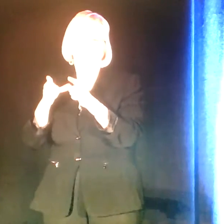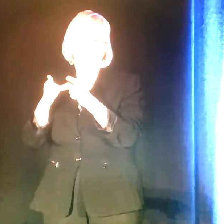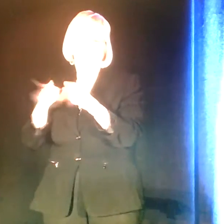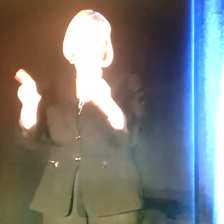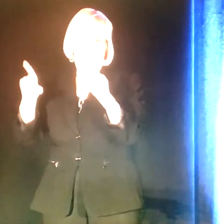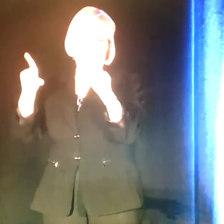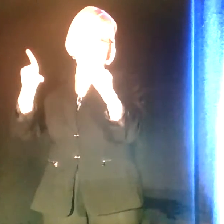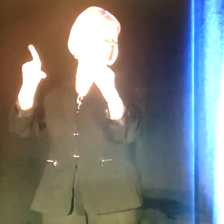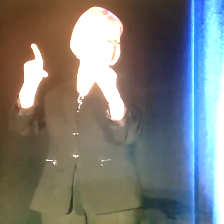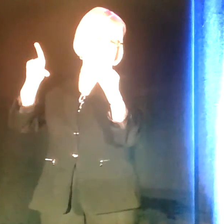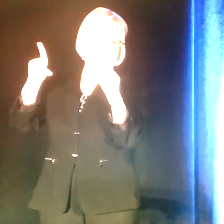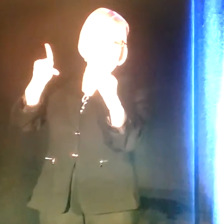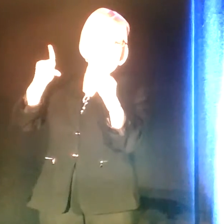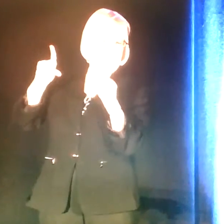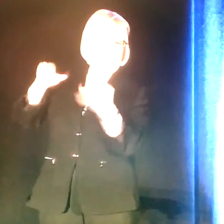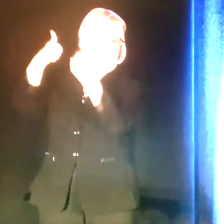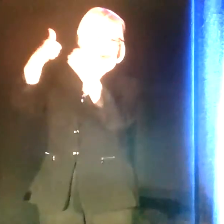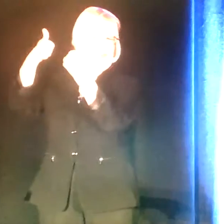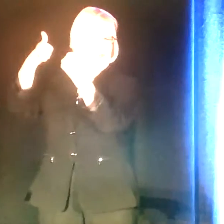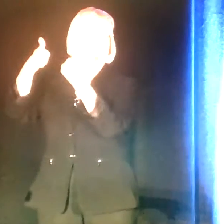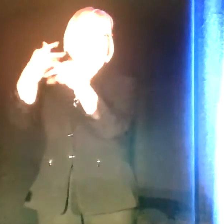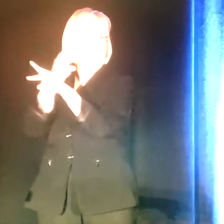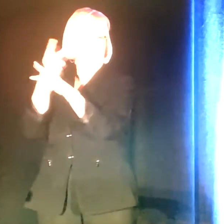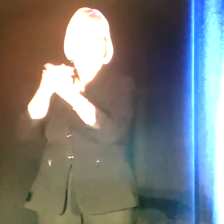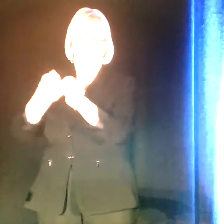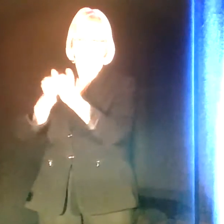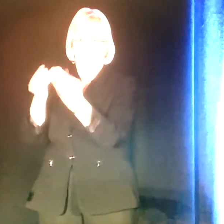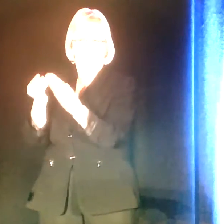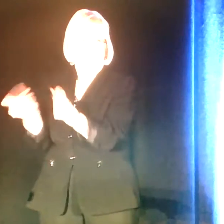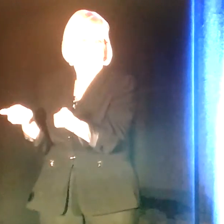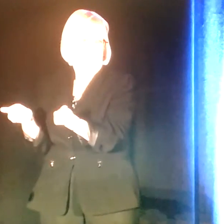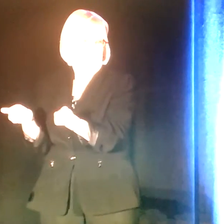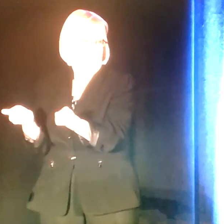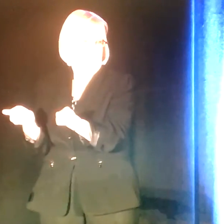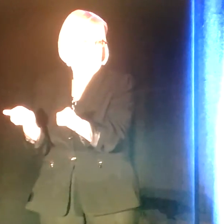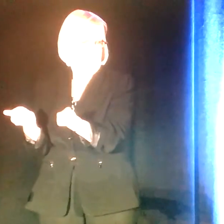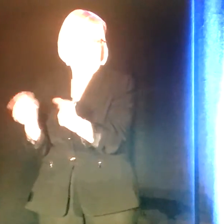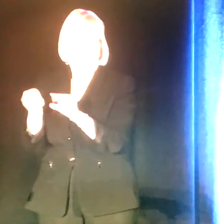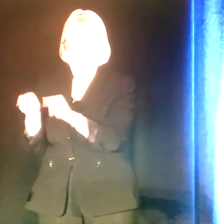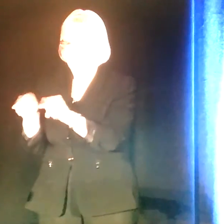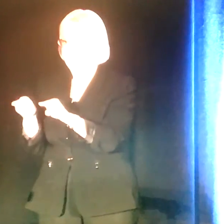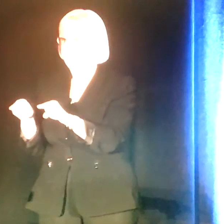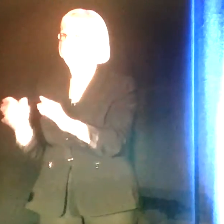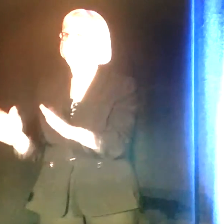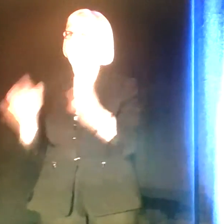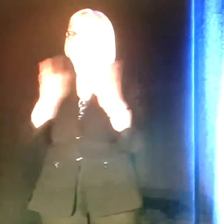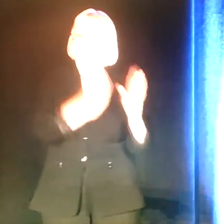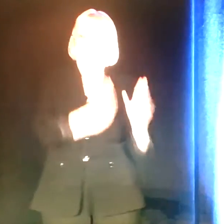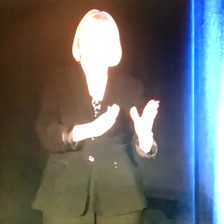It's also looking at the surface, like maybe it's a little bit and you can figure out how to solve it.